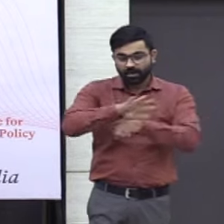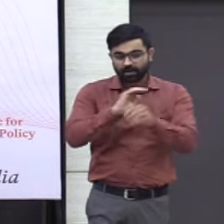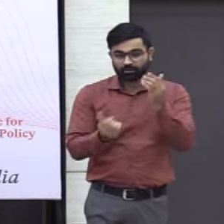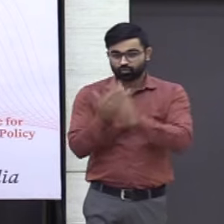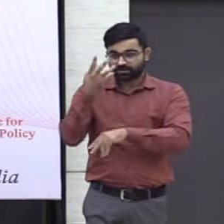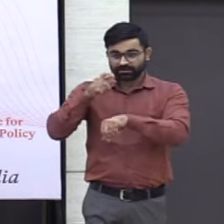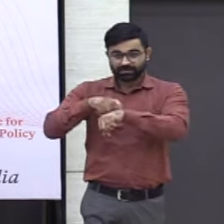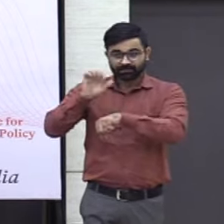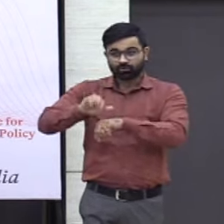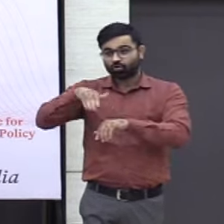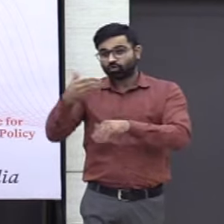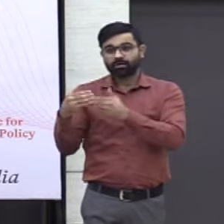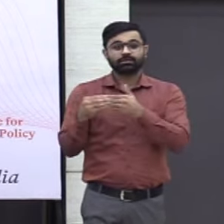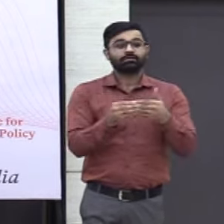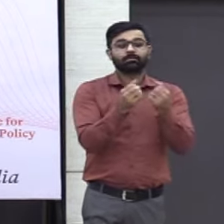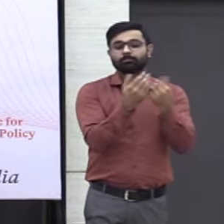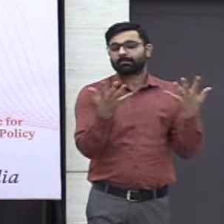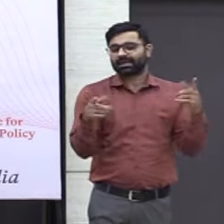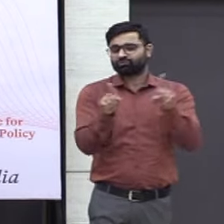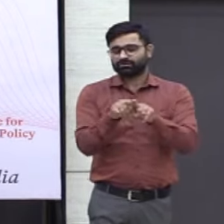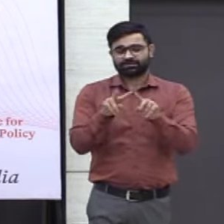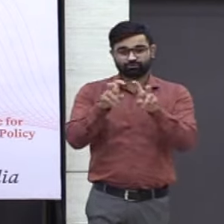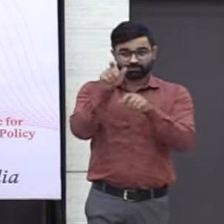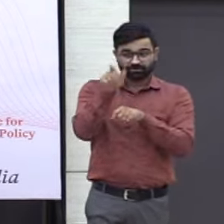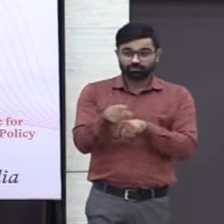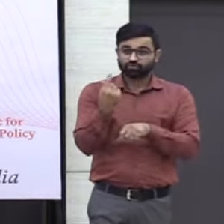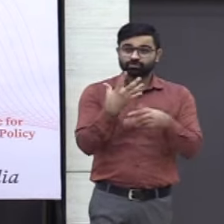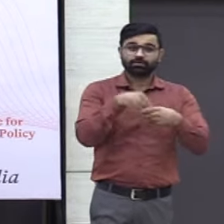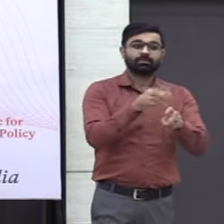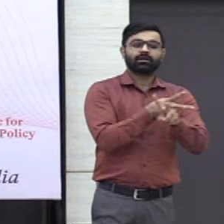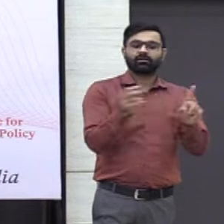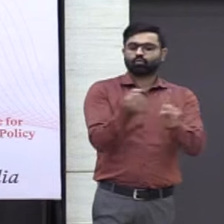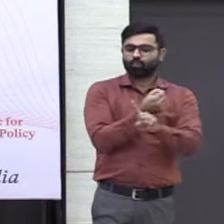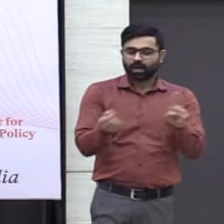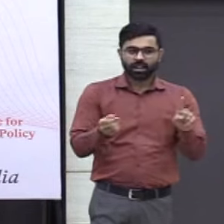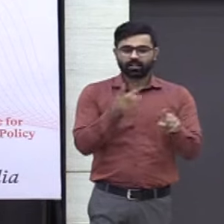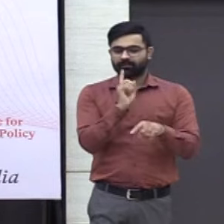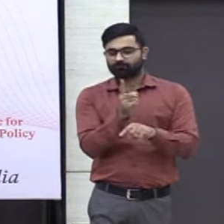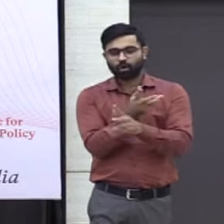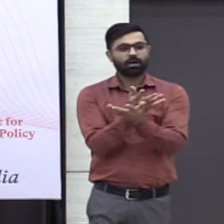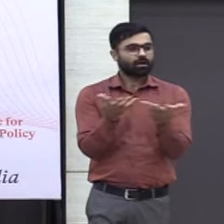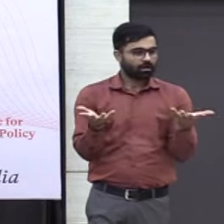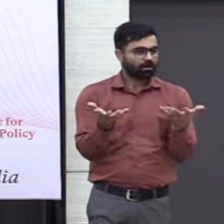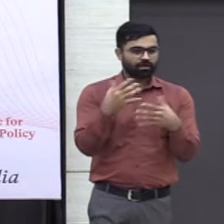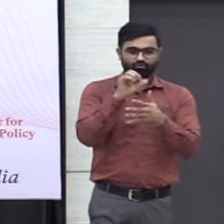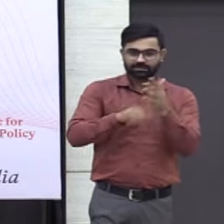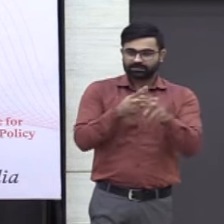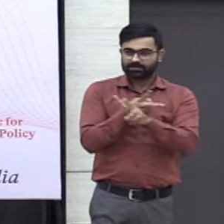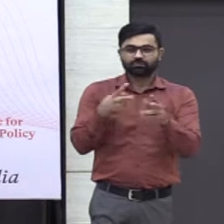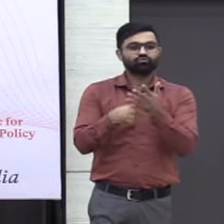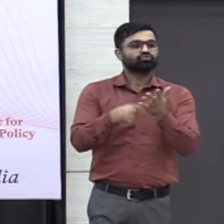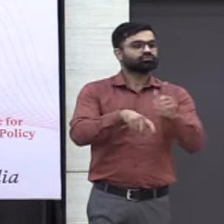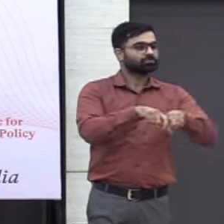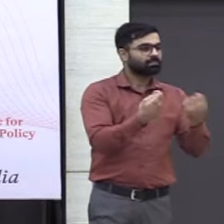organized crime or on behalf of any syndicate, by use of violence, threat of violence, coercion,